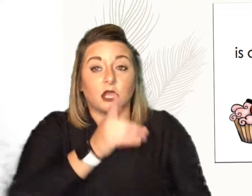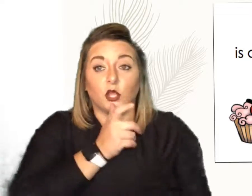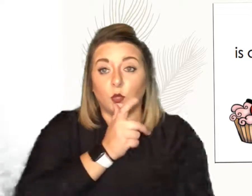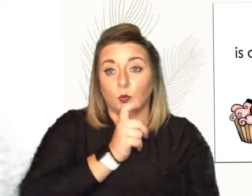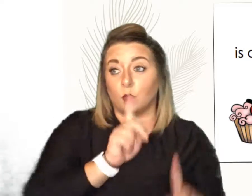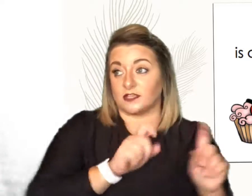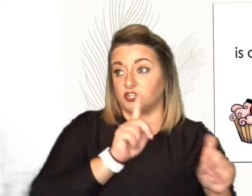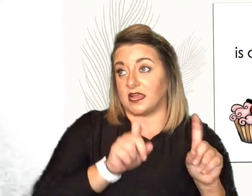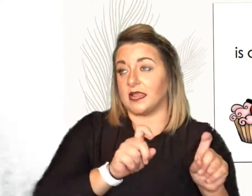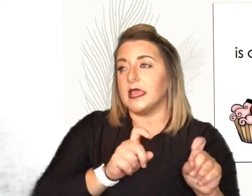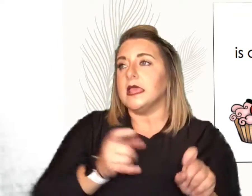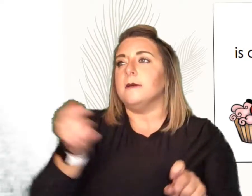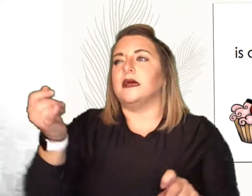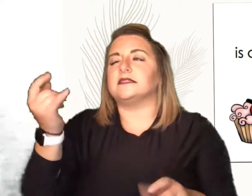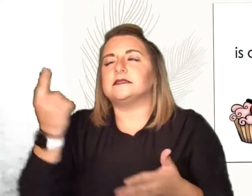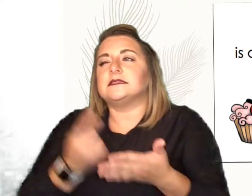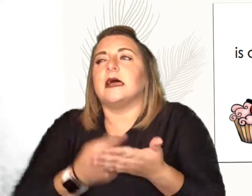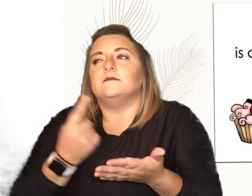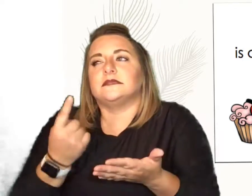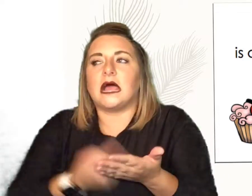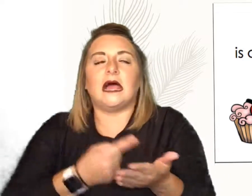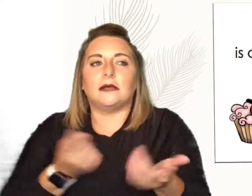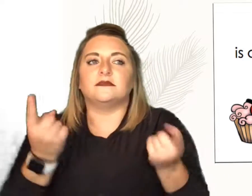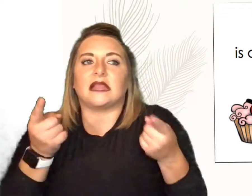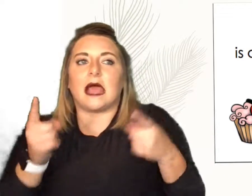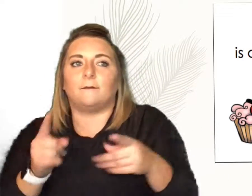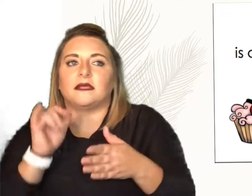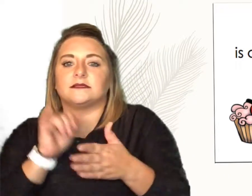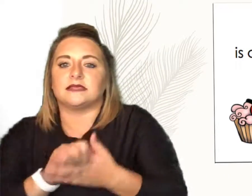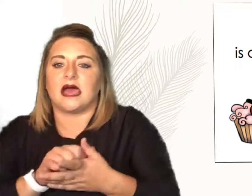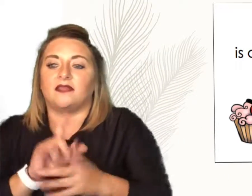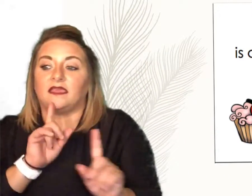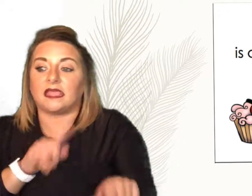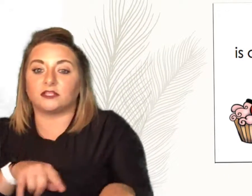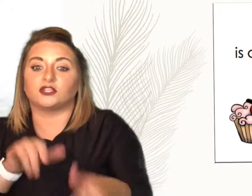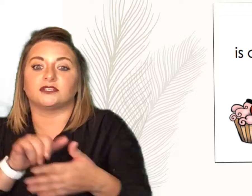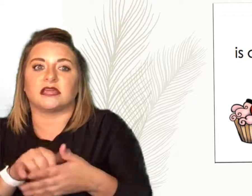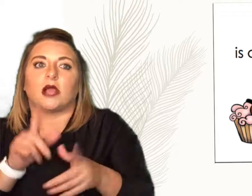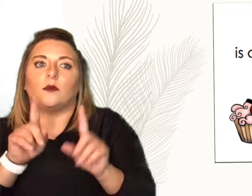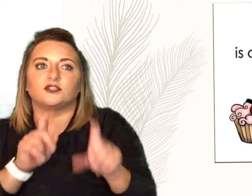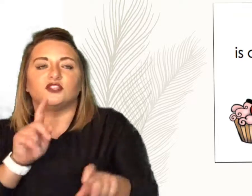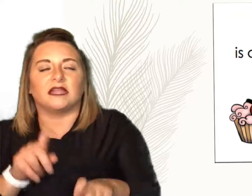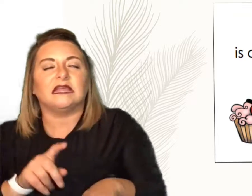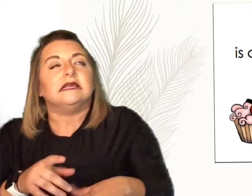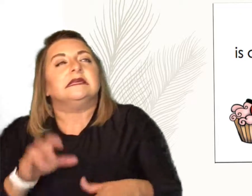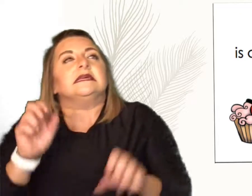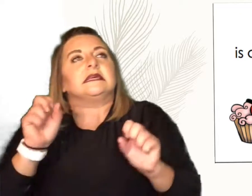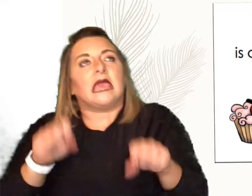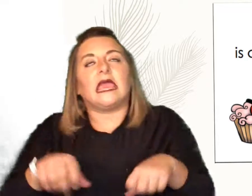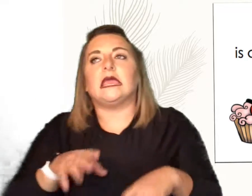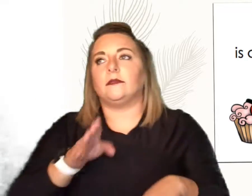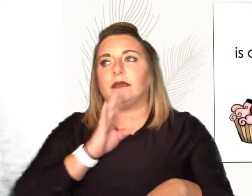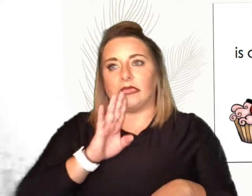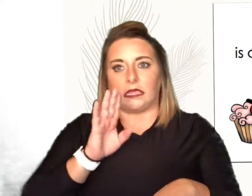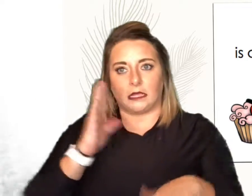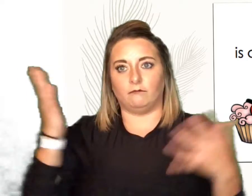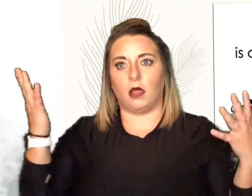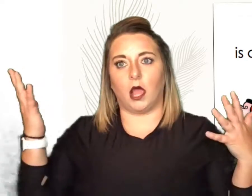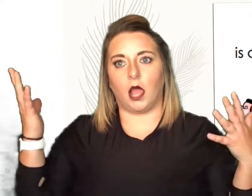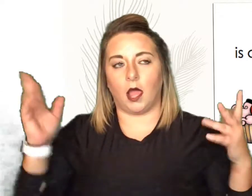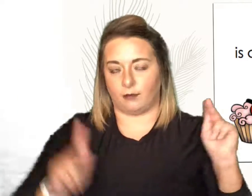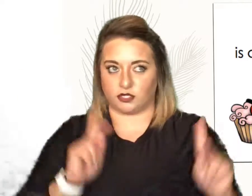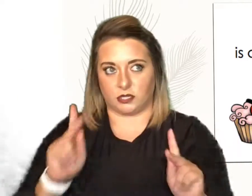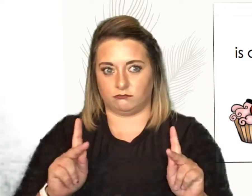to ask a who question. But sometimes it happens that the answer to that question can